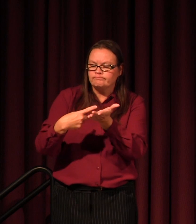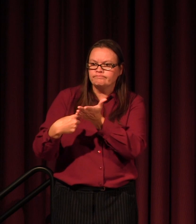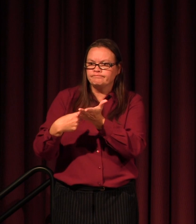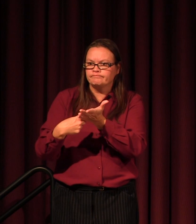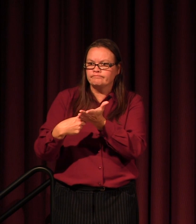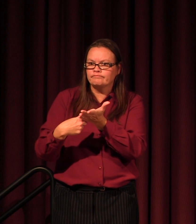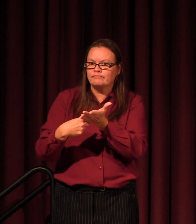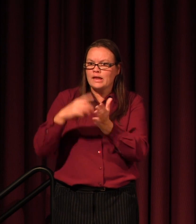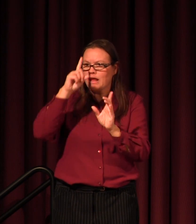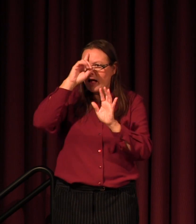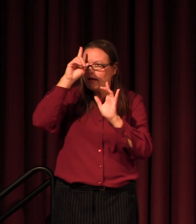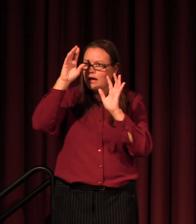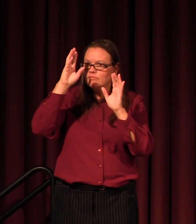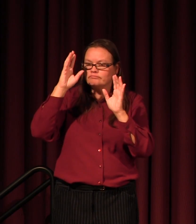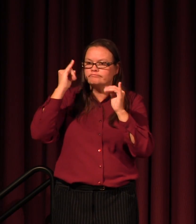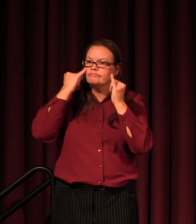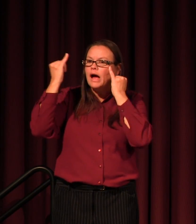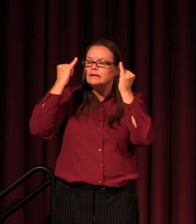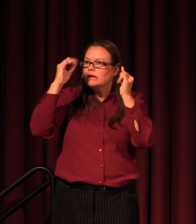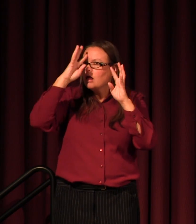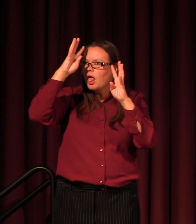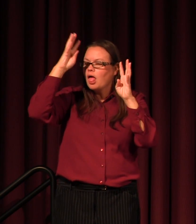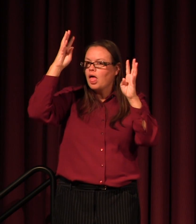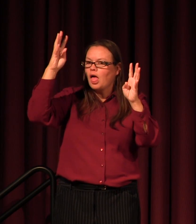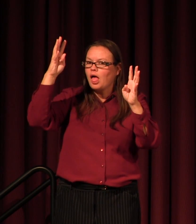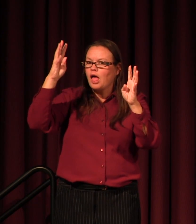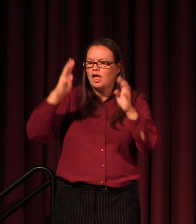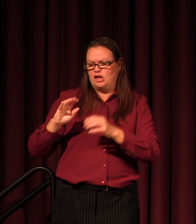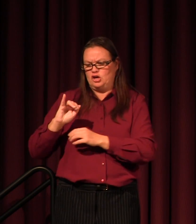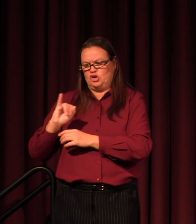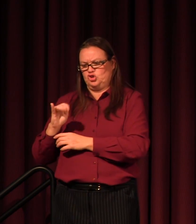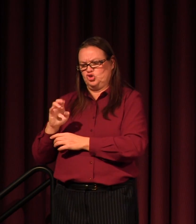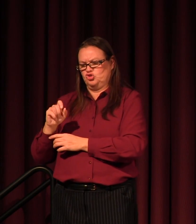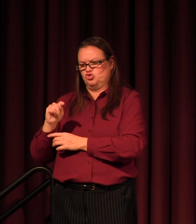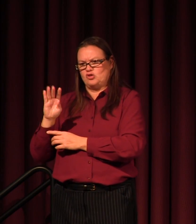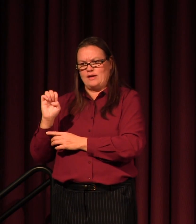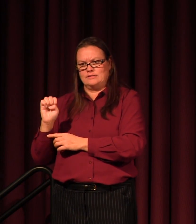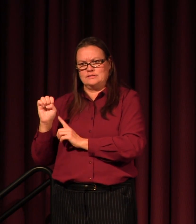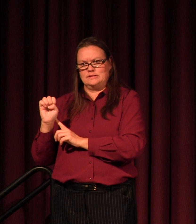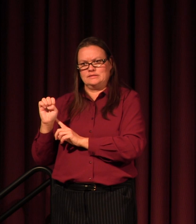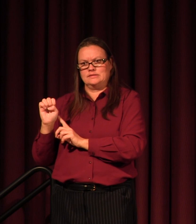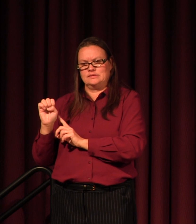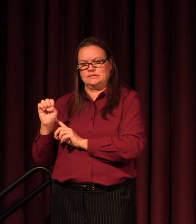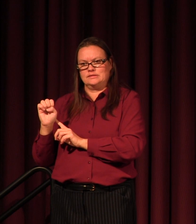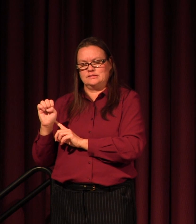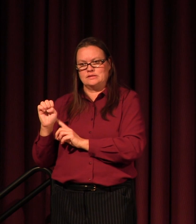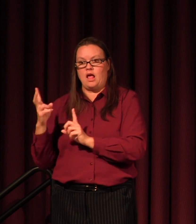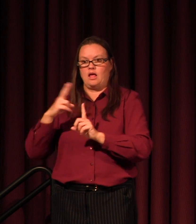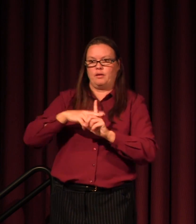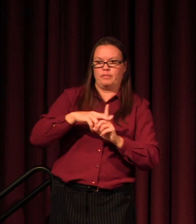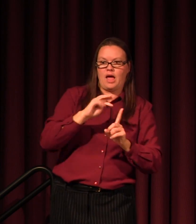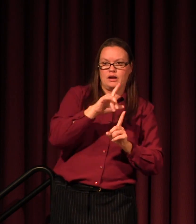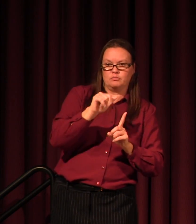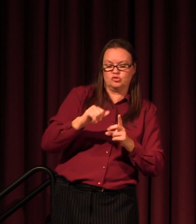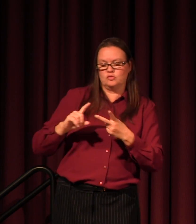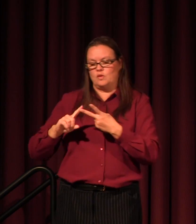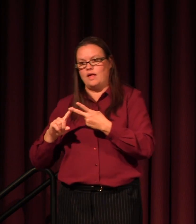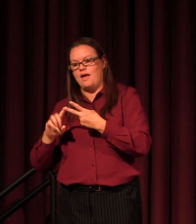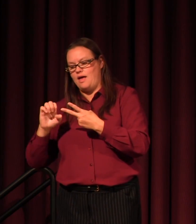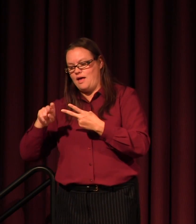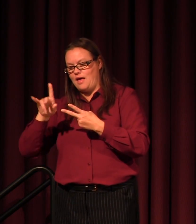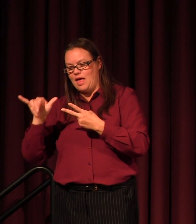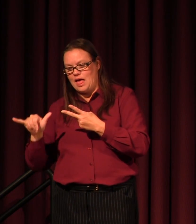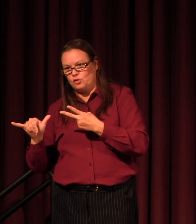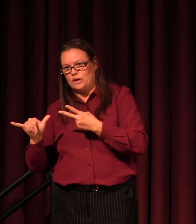and came up with the ideas of what does justice looks like in Missoula, what does equity looks like in